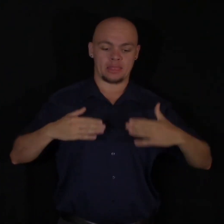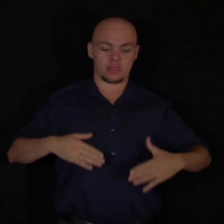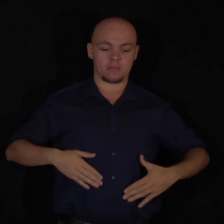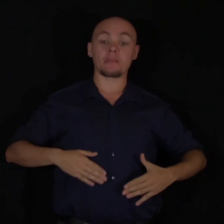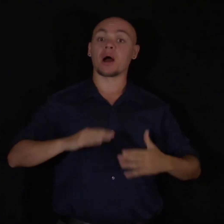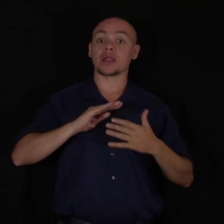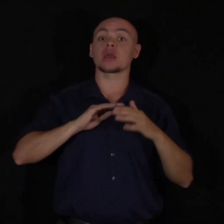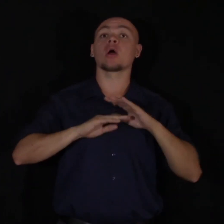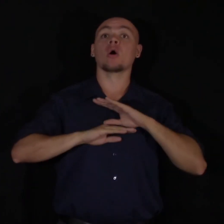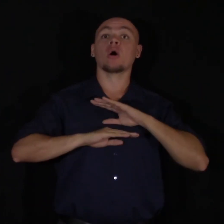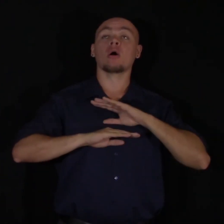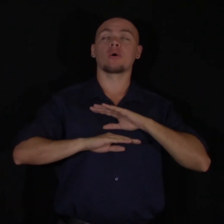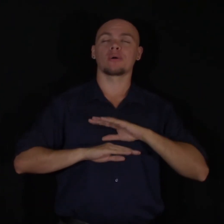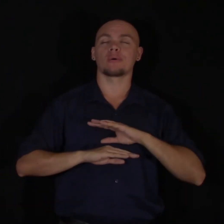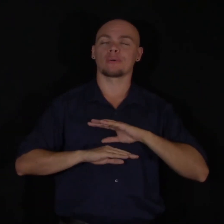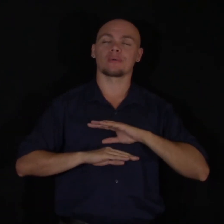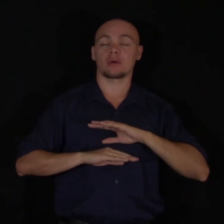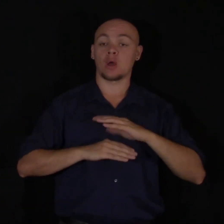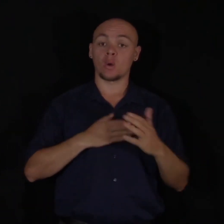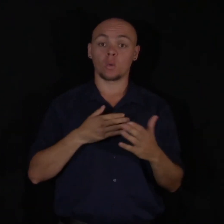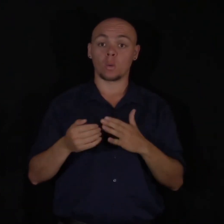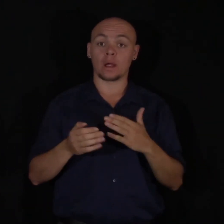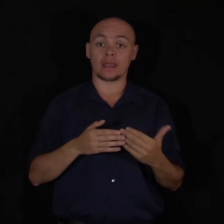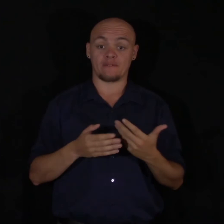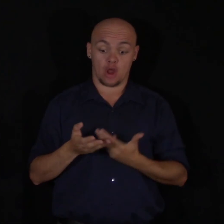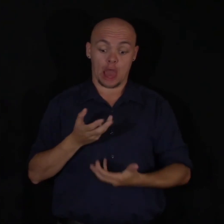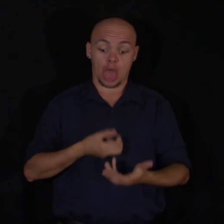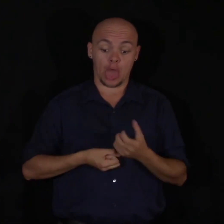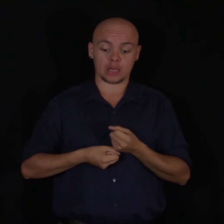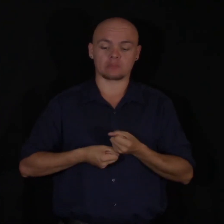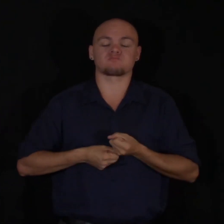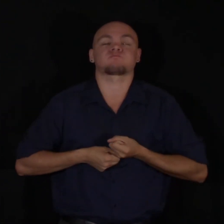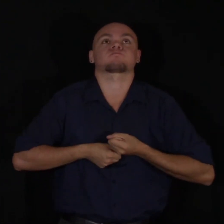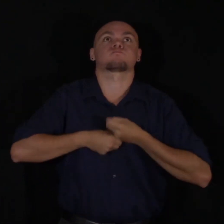relax, it will release whatever is being held there.